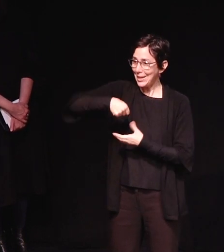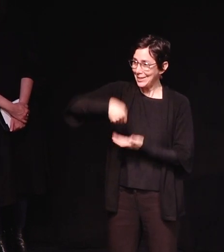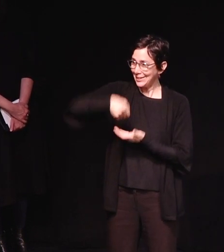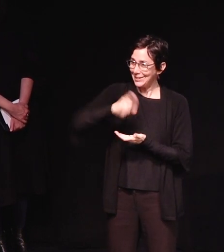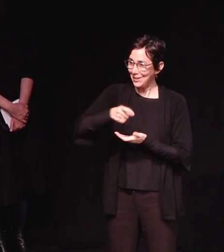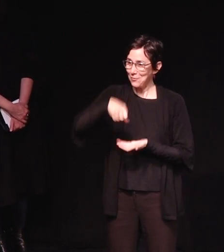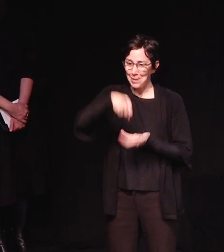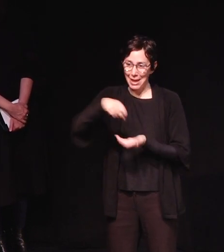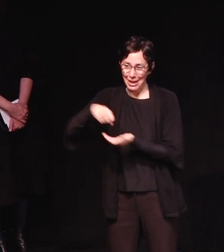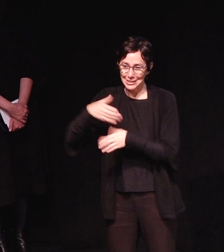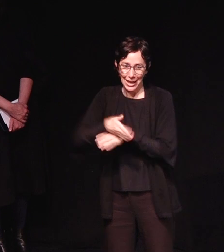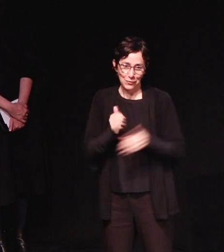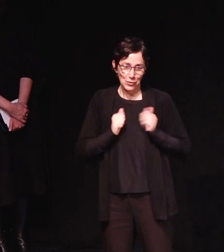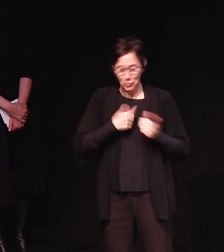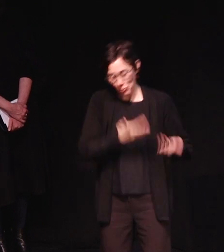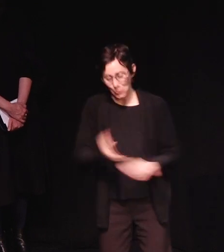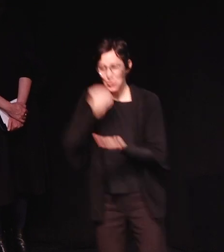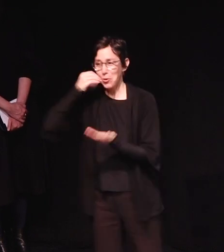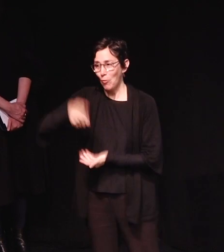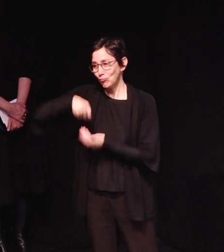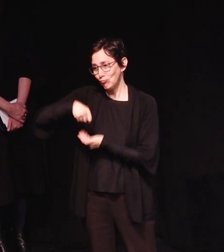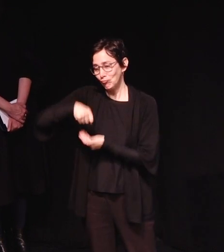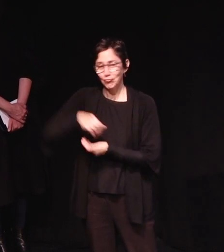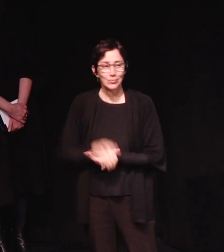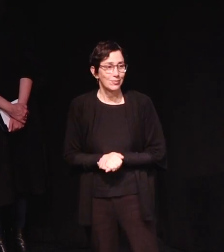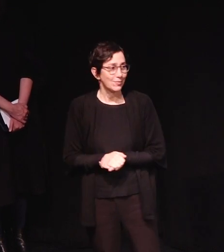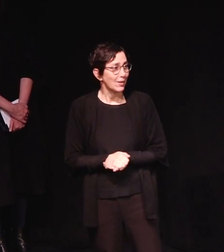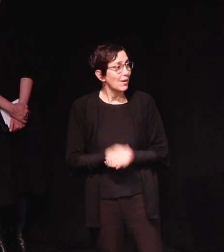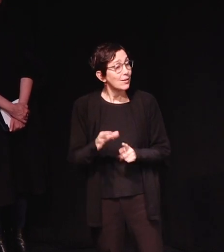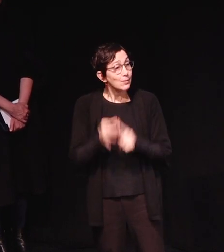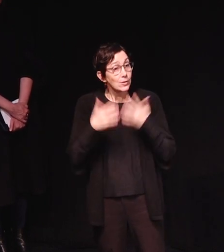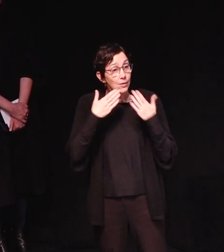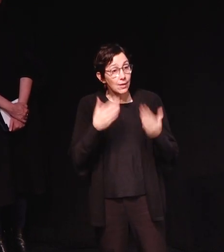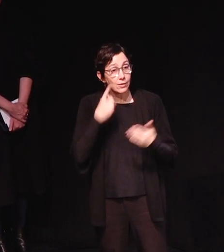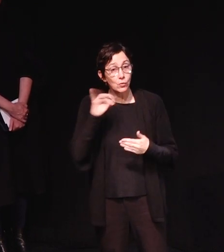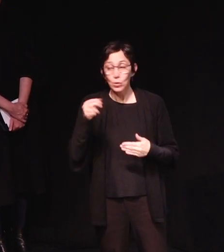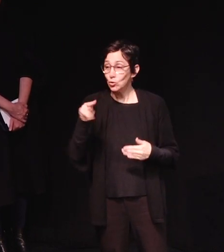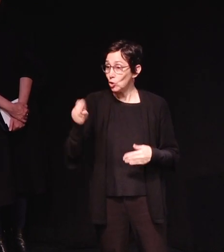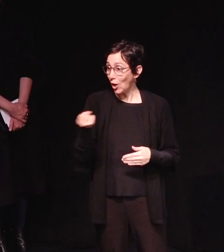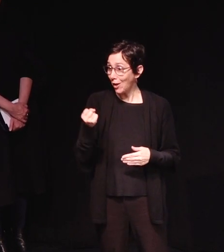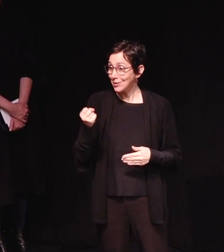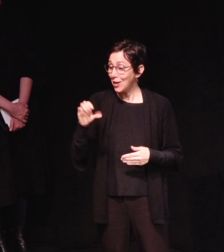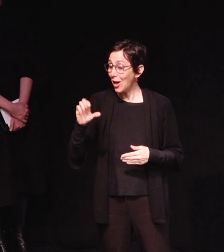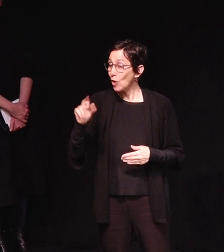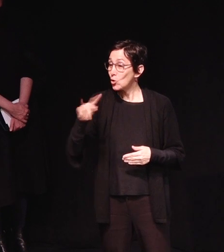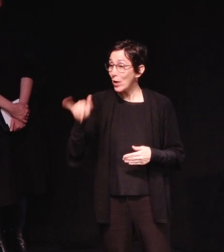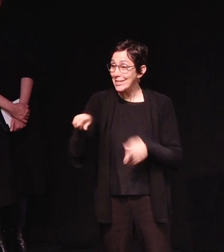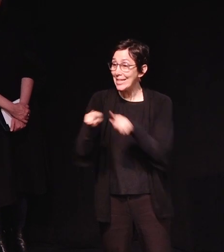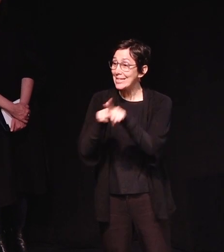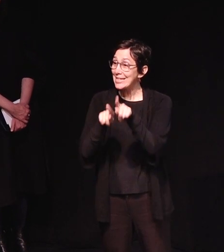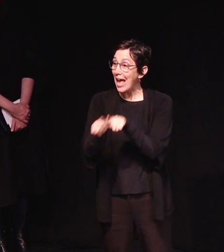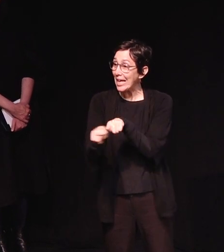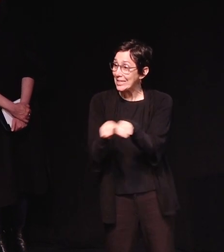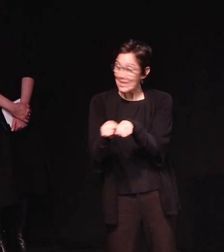after the show. We wanted to give you some more leg room there. And I'm giving a special thanks to John's Crazy Socks. I'm wearing my John's